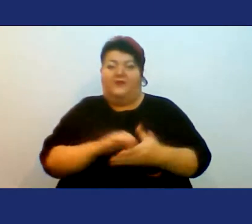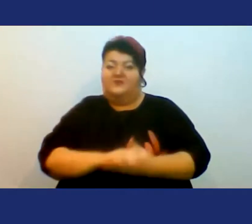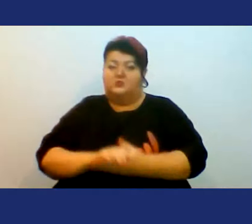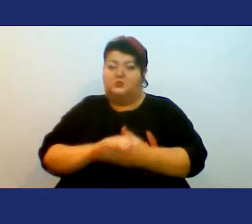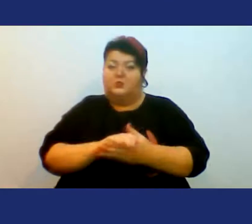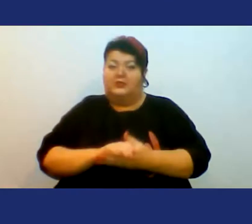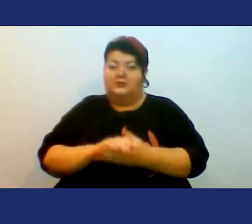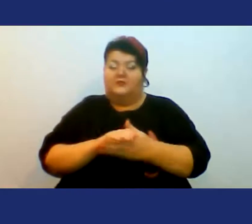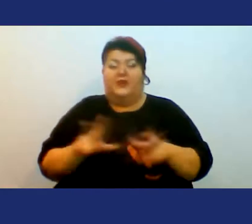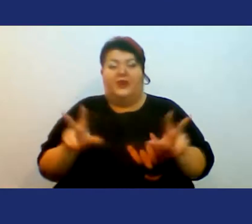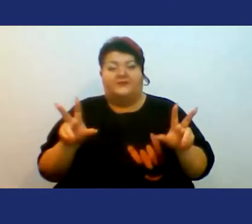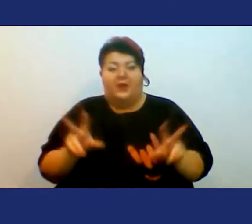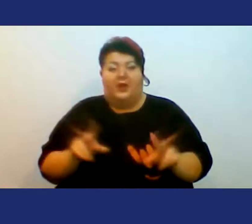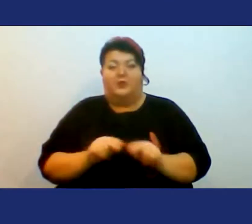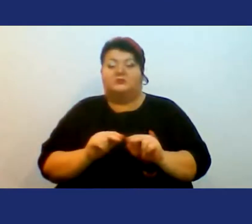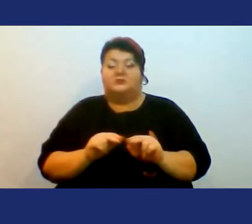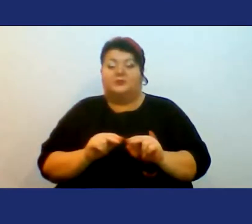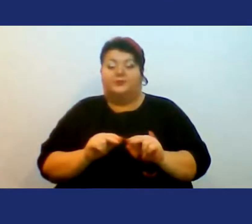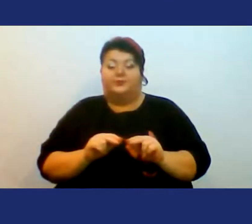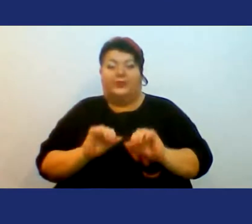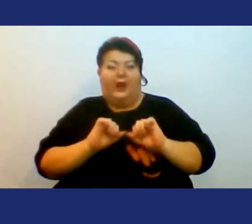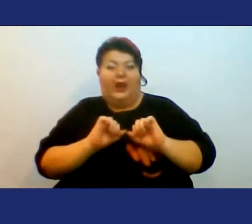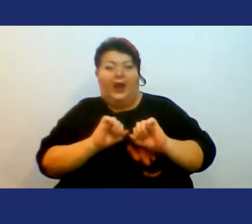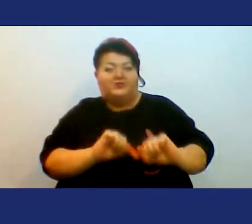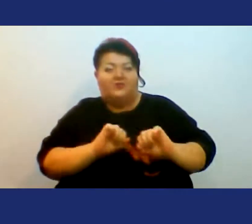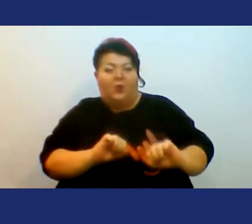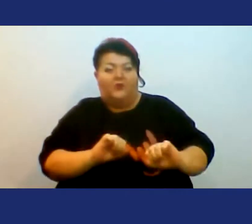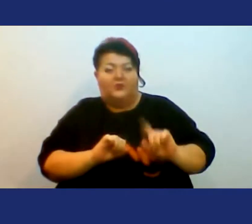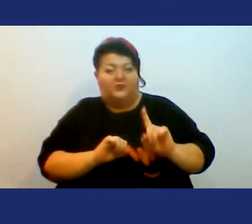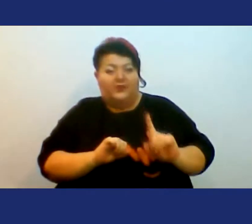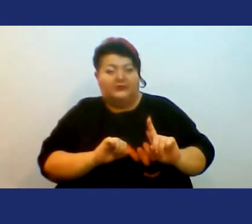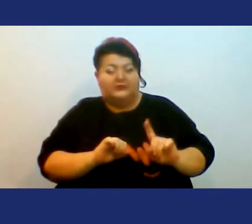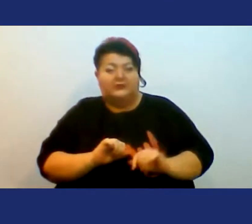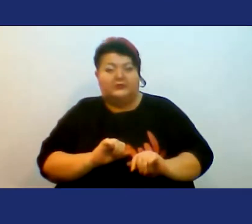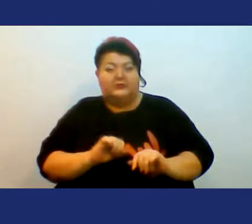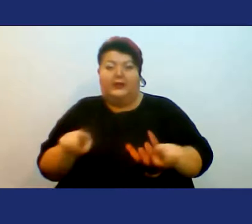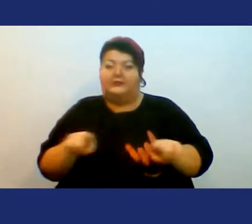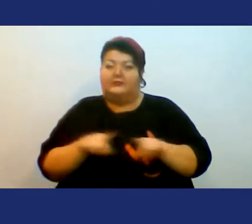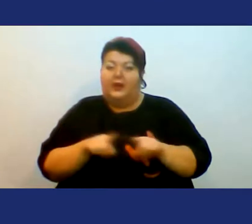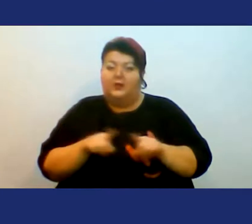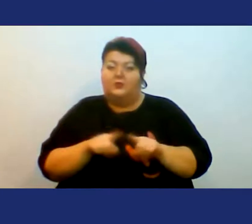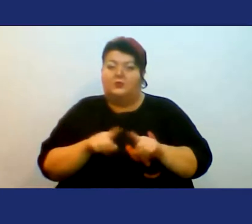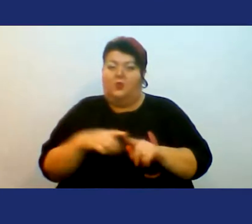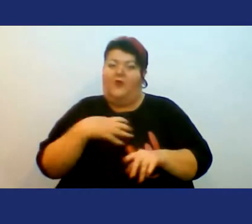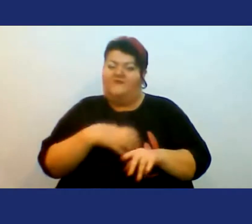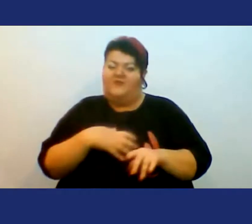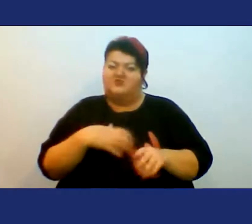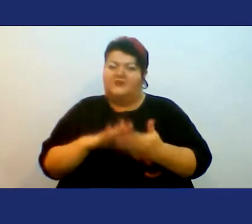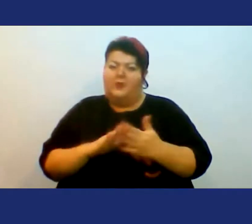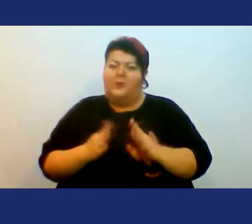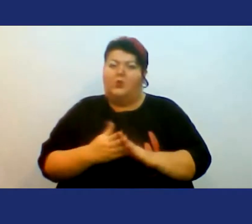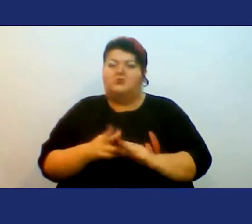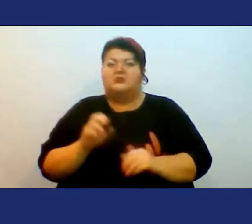2015, when the action plan was developed to to implement